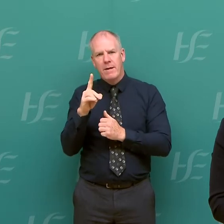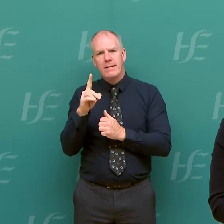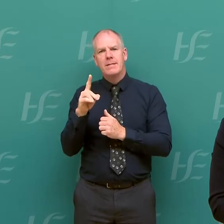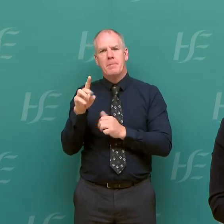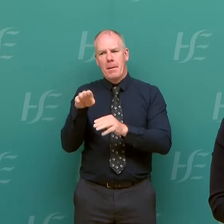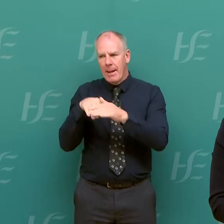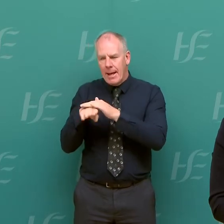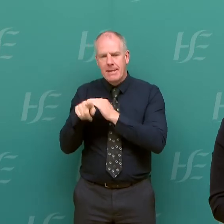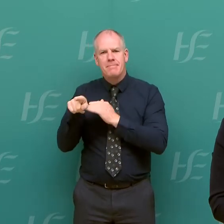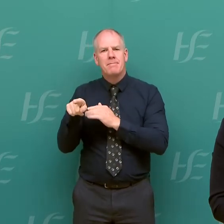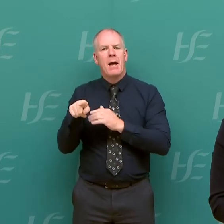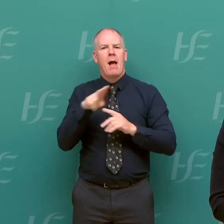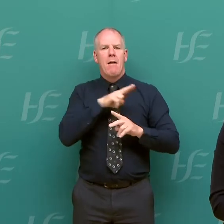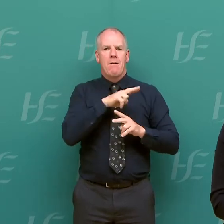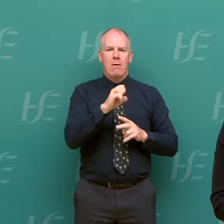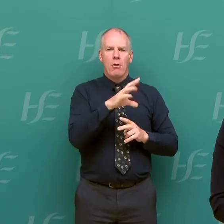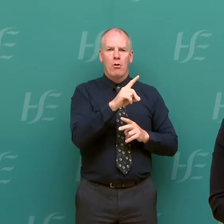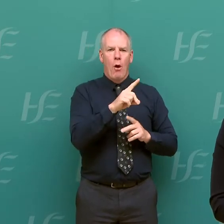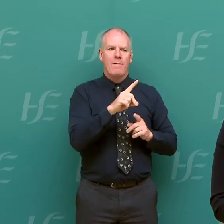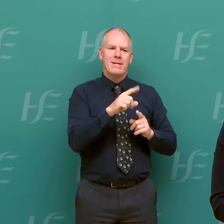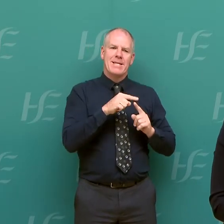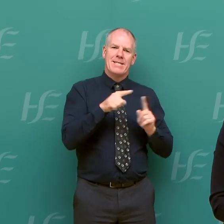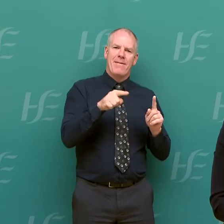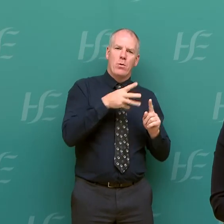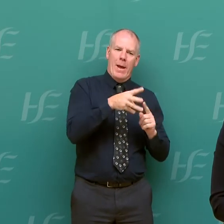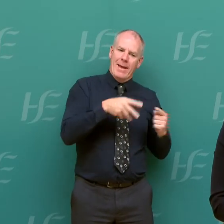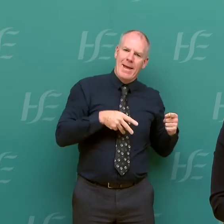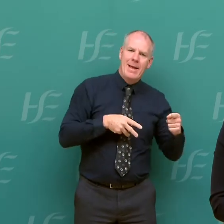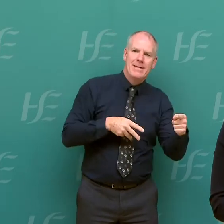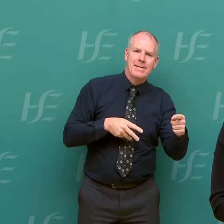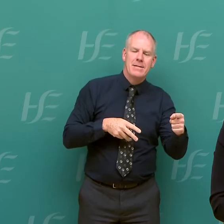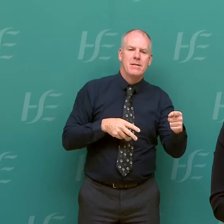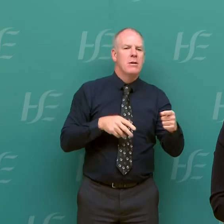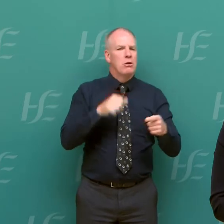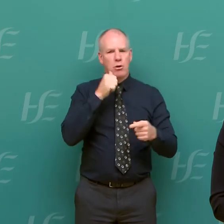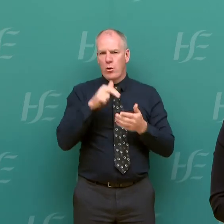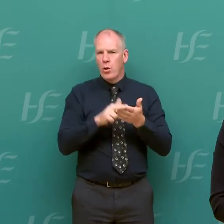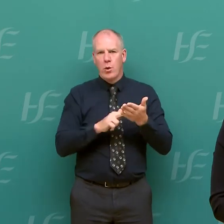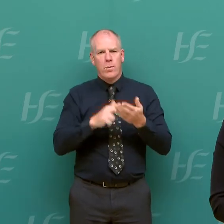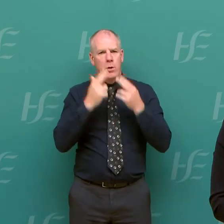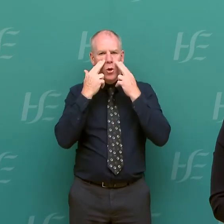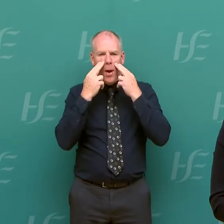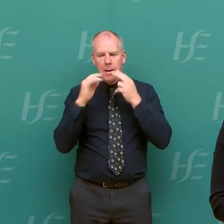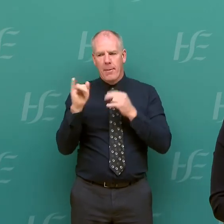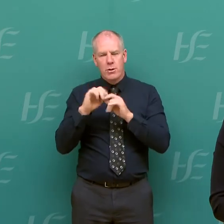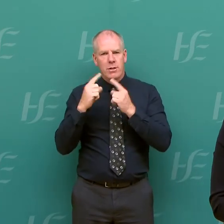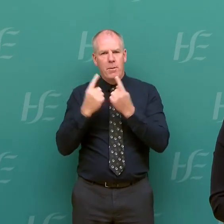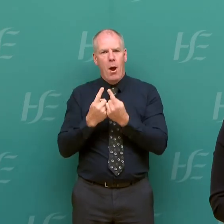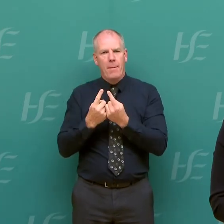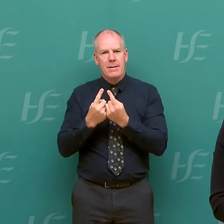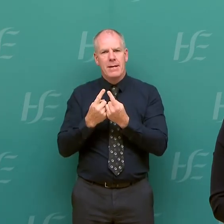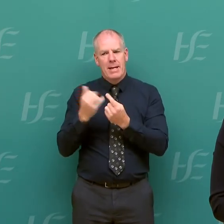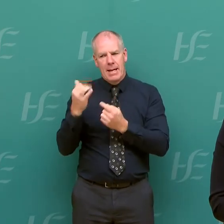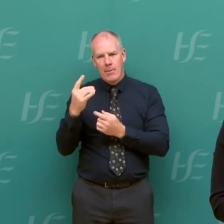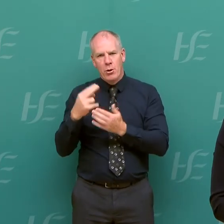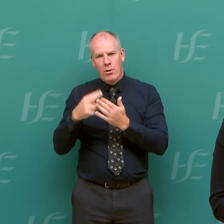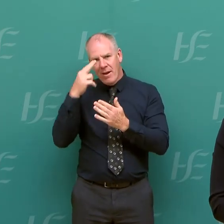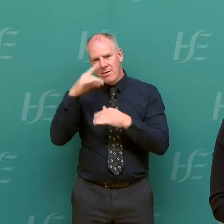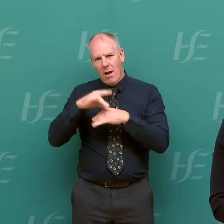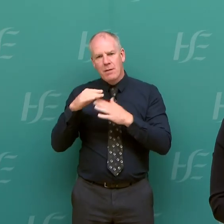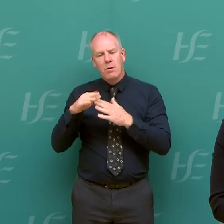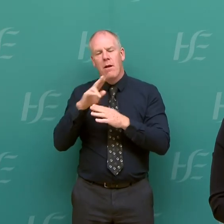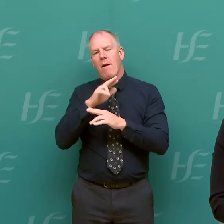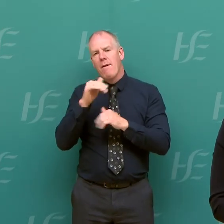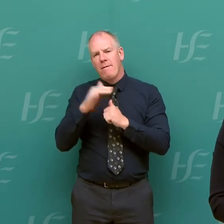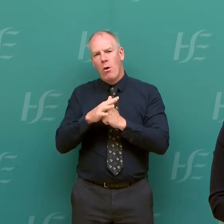that, and they have kept their non-COVID patients going in a different way. So they haven't used their traditional ED space for